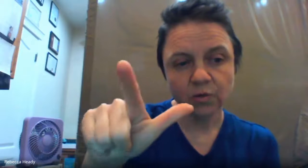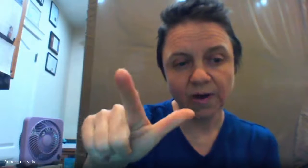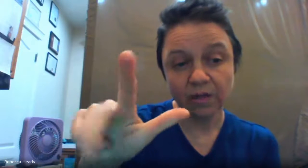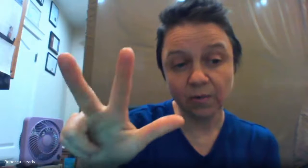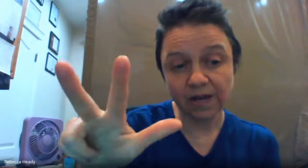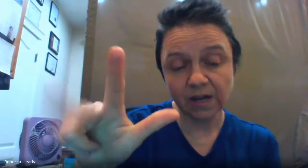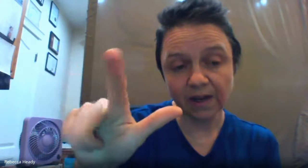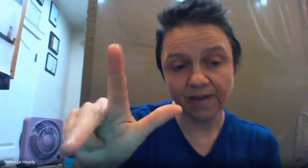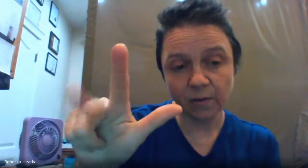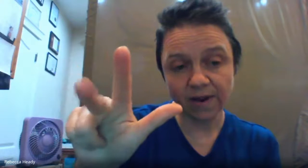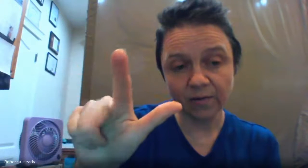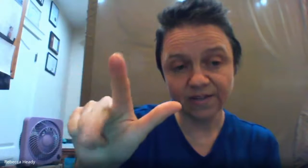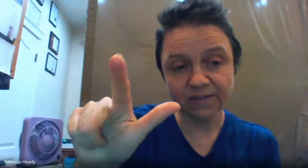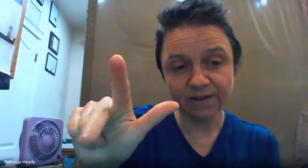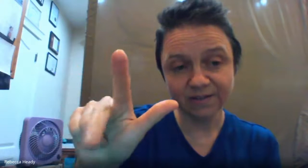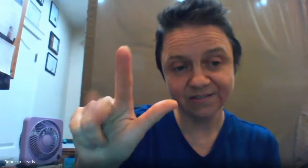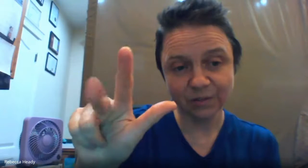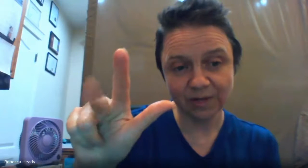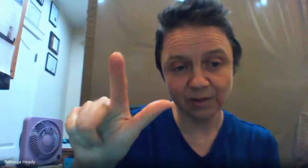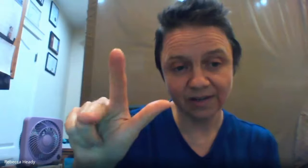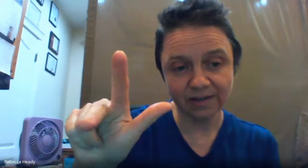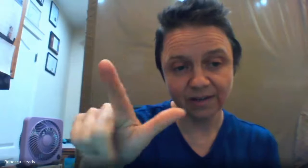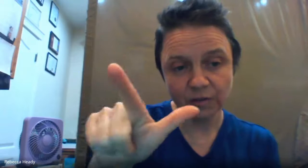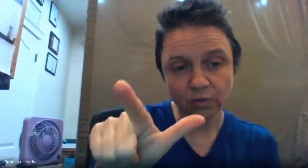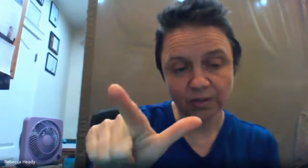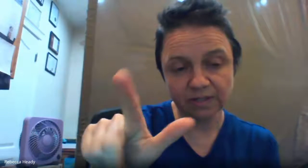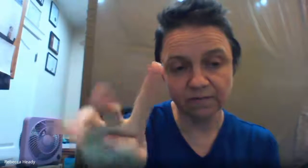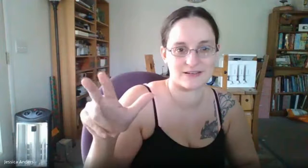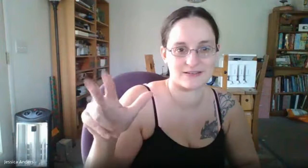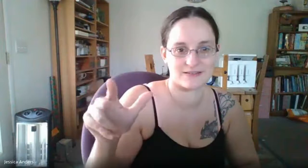23, and then they wiggle this finger. 23. It's 20. 4.